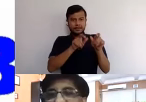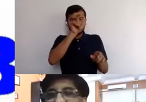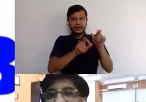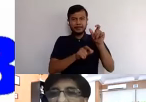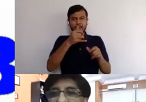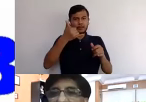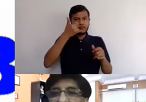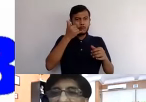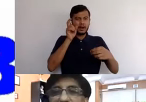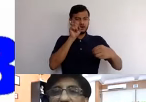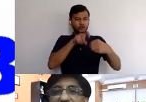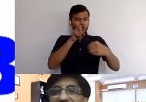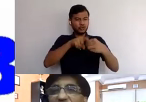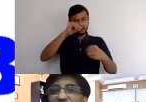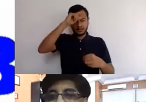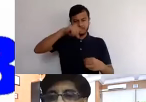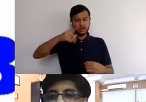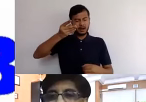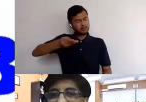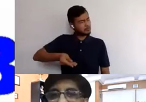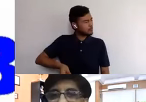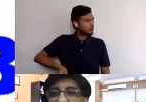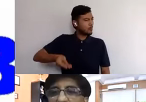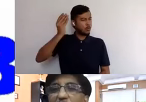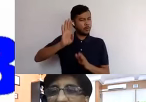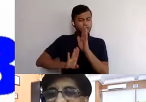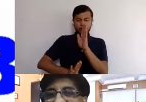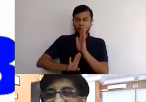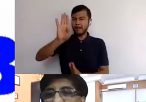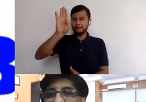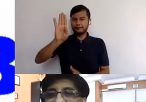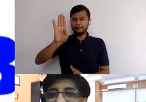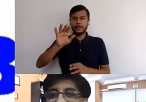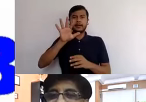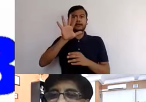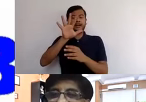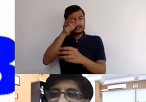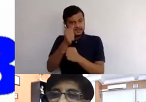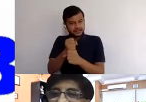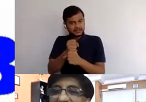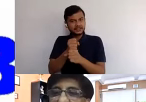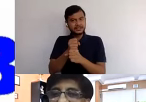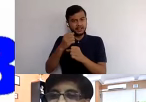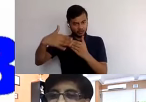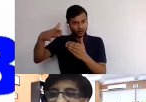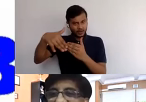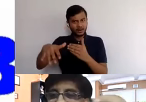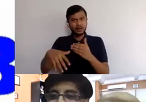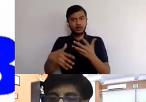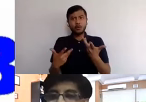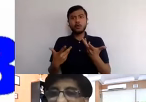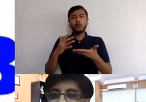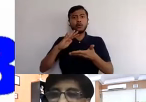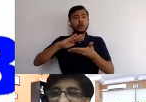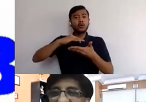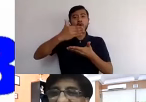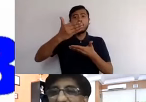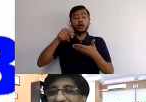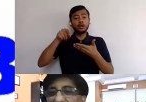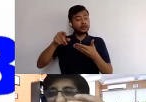When we have deployed the 5G or the Wi-Fi hotspot, all get deployed simultaneously. You will have